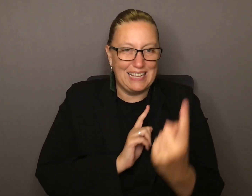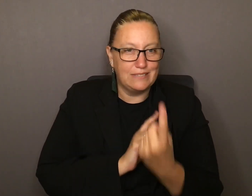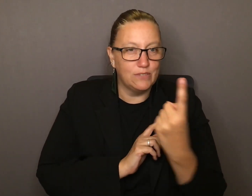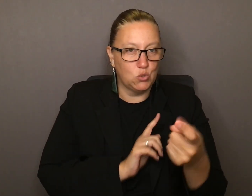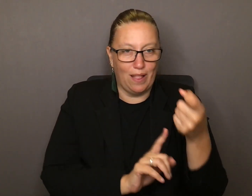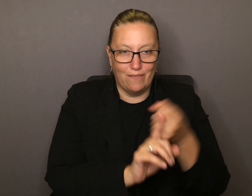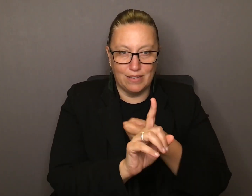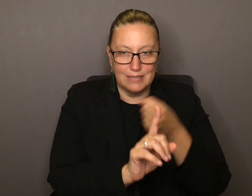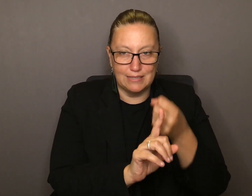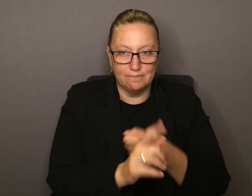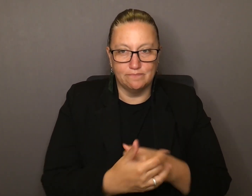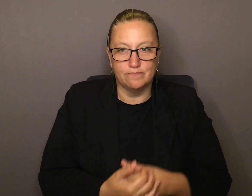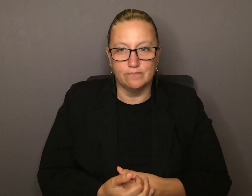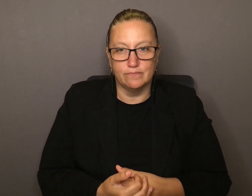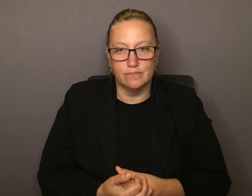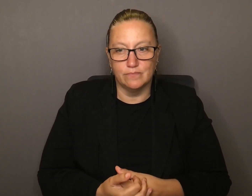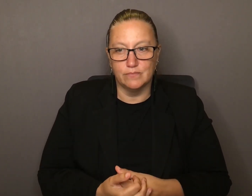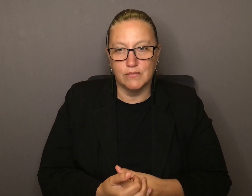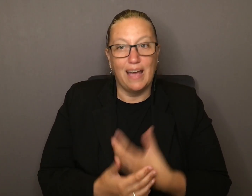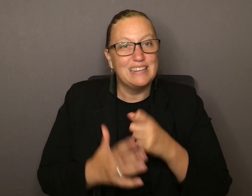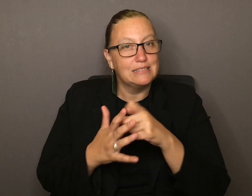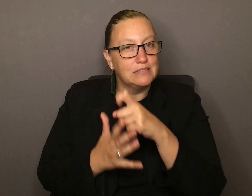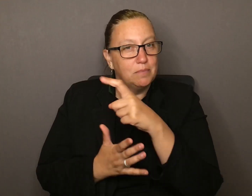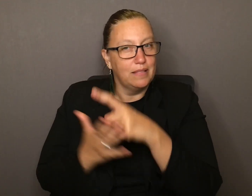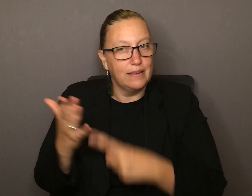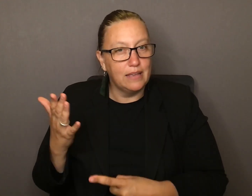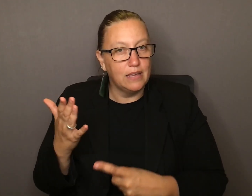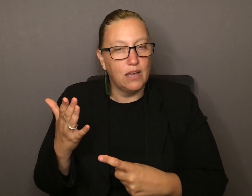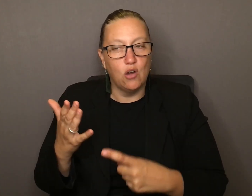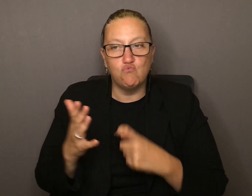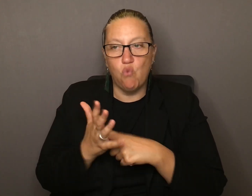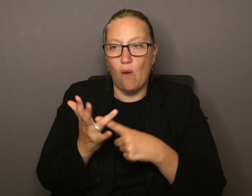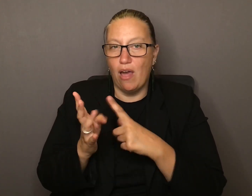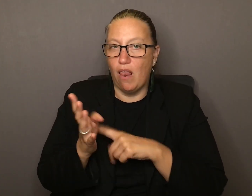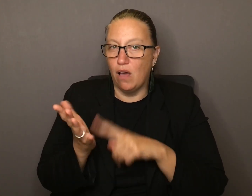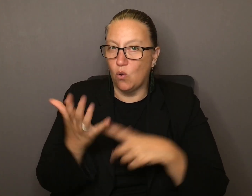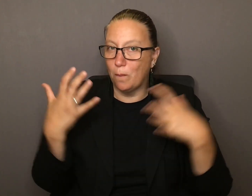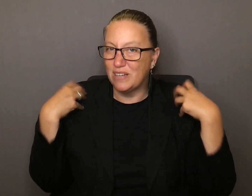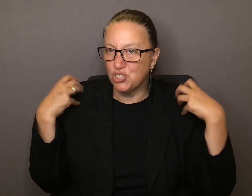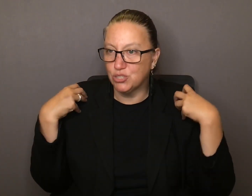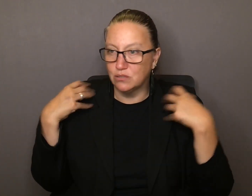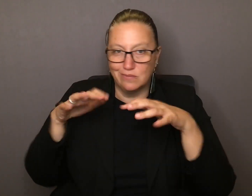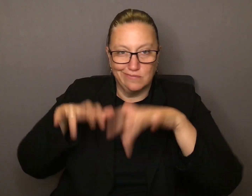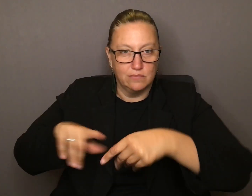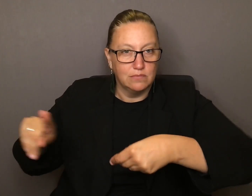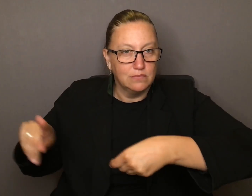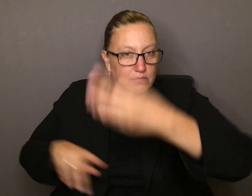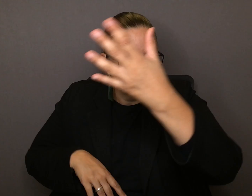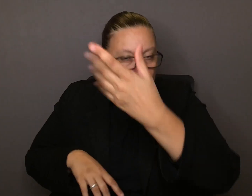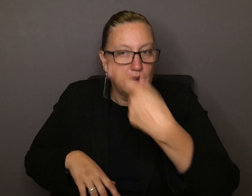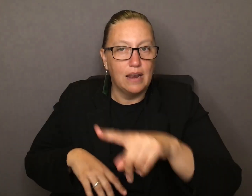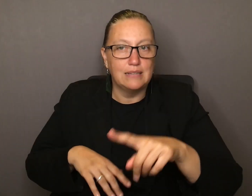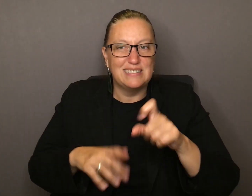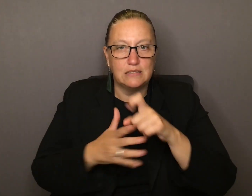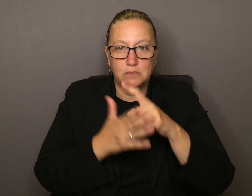submissions to inquiries like the Disability Royal Commission and Disability Standards on Education.